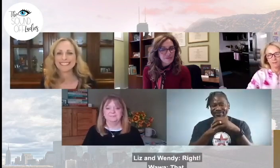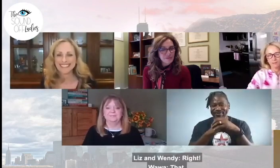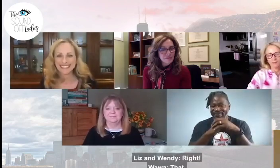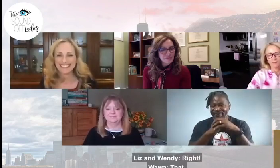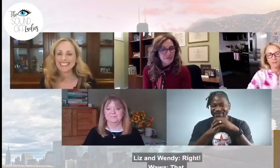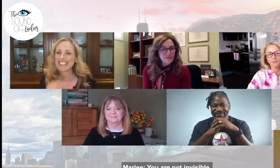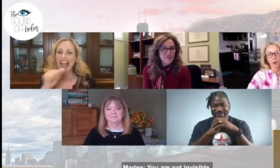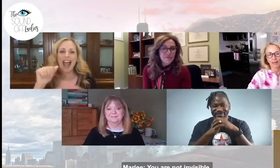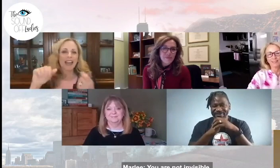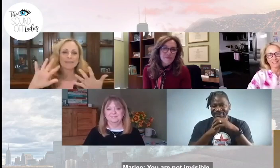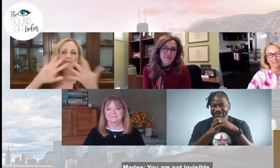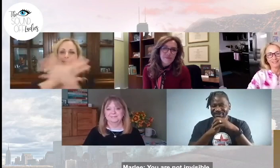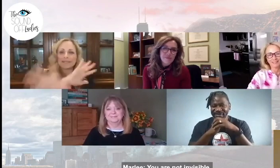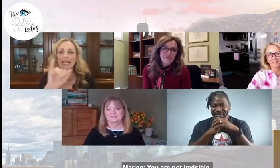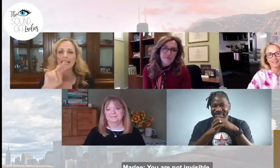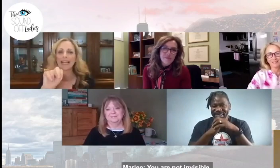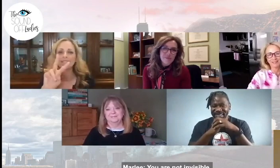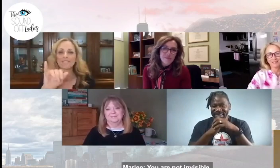know? Uh,